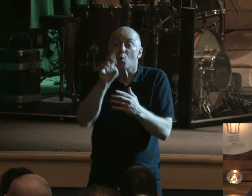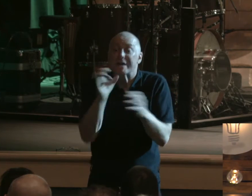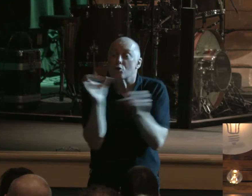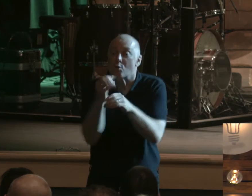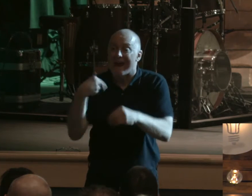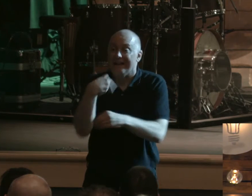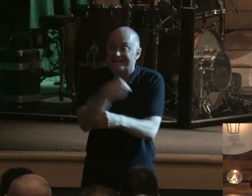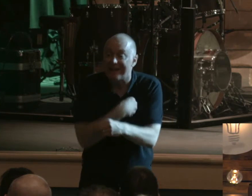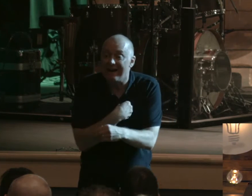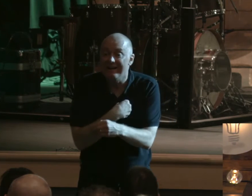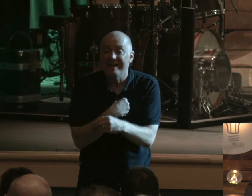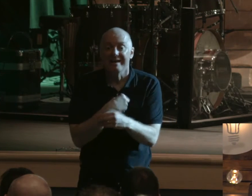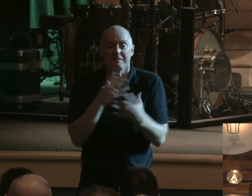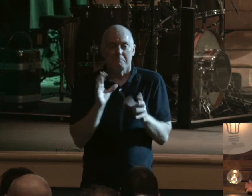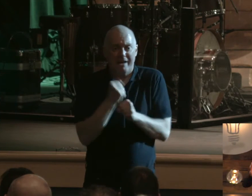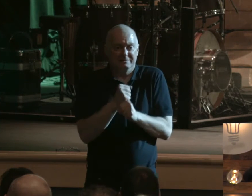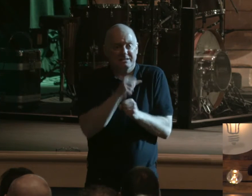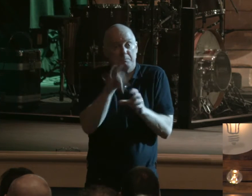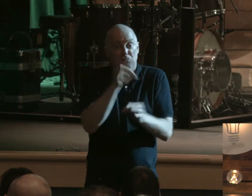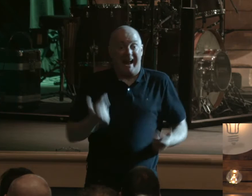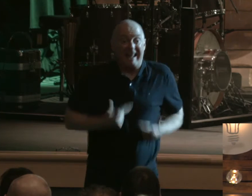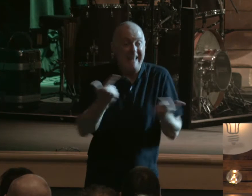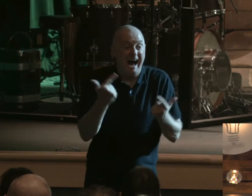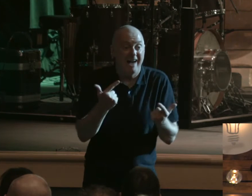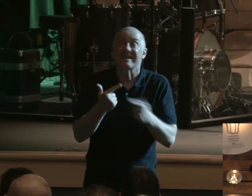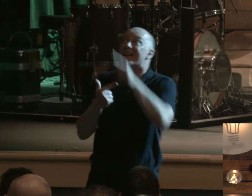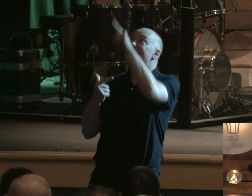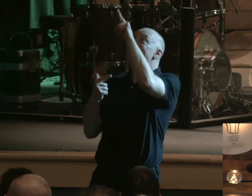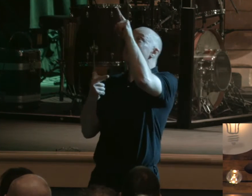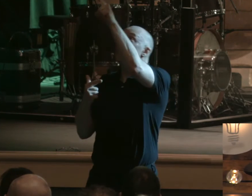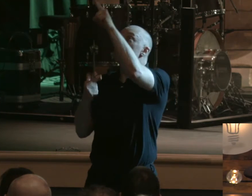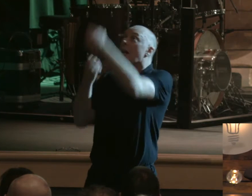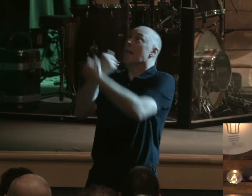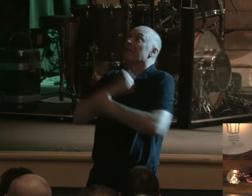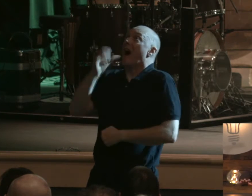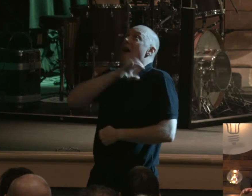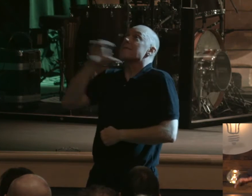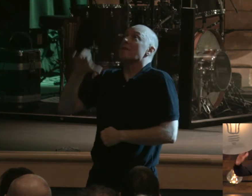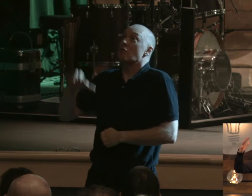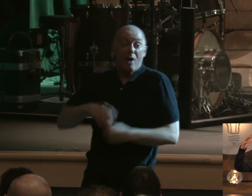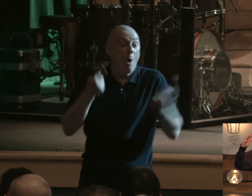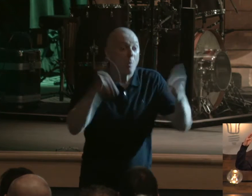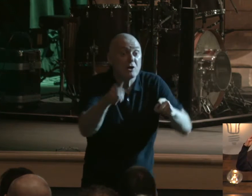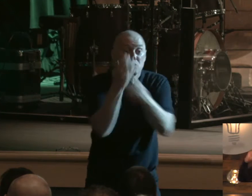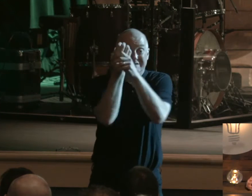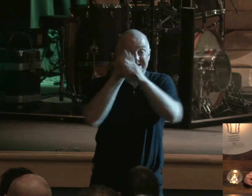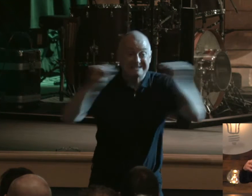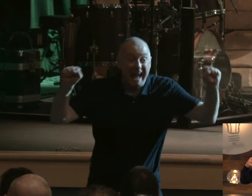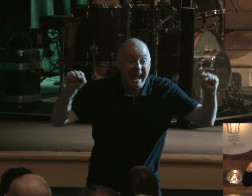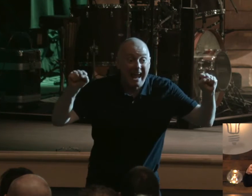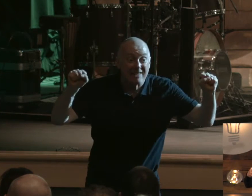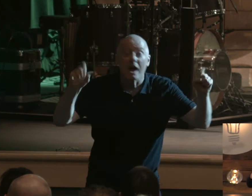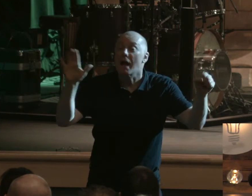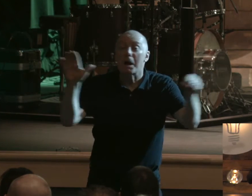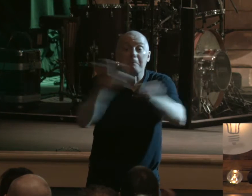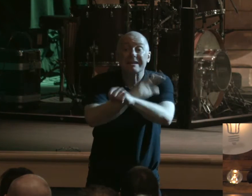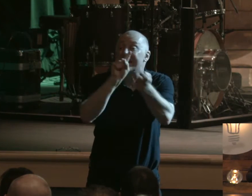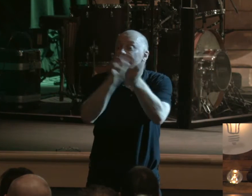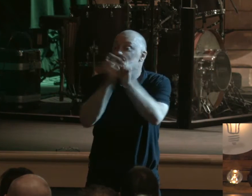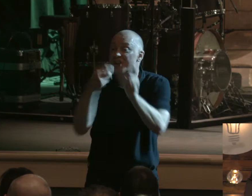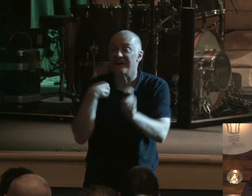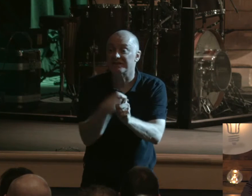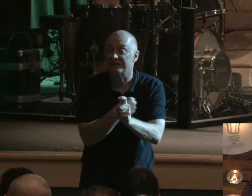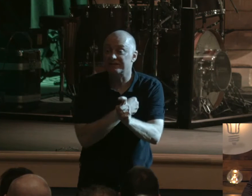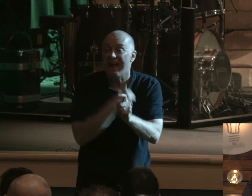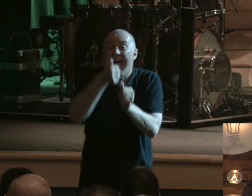recreates us. It regenerates us. The love of Christ at salvation completely changes us. It